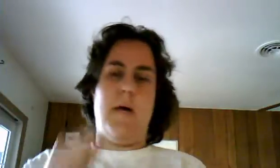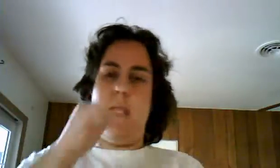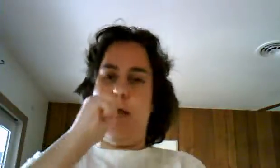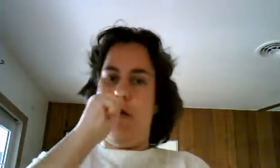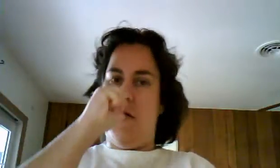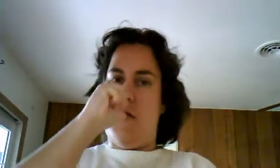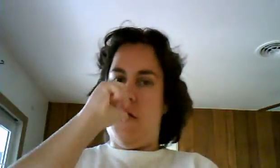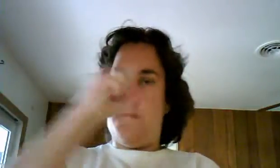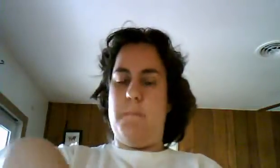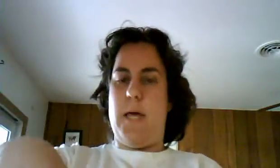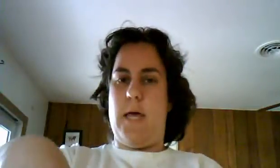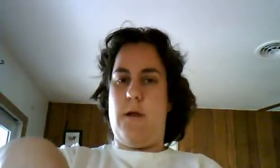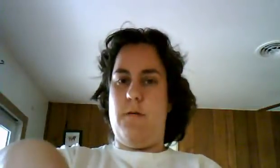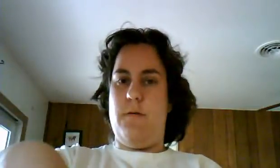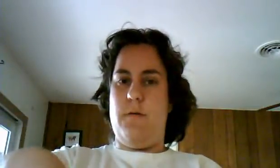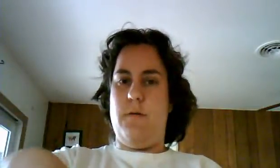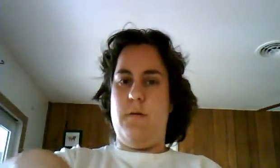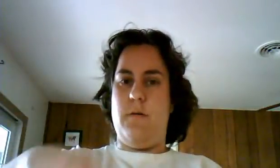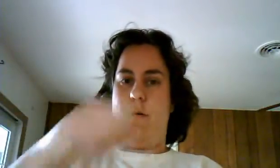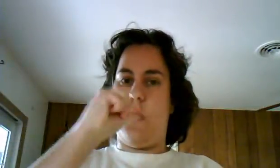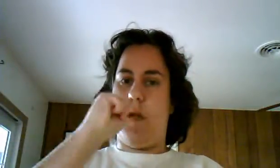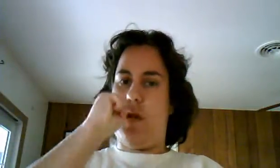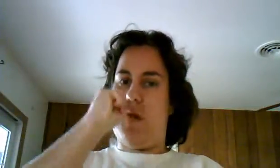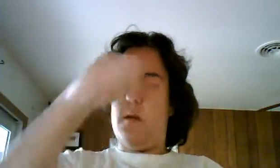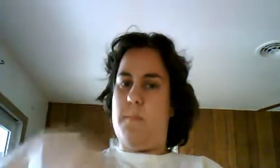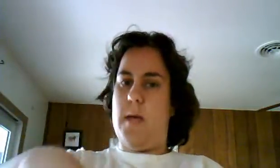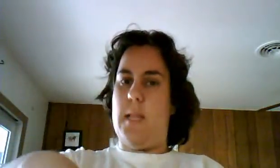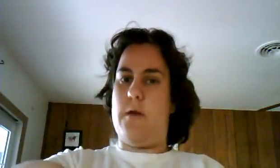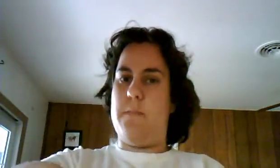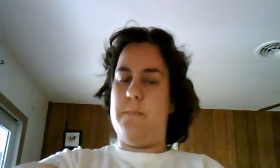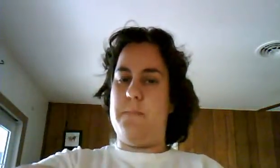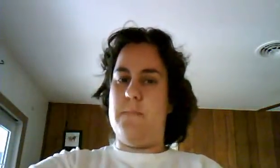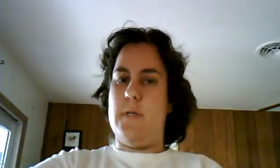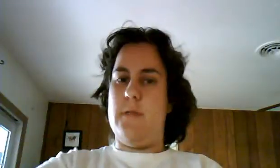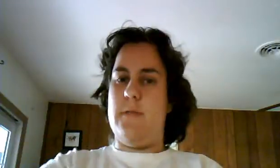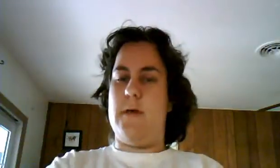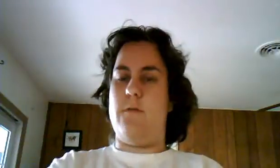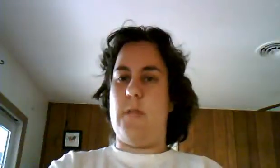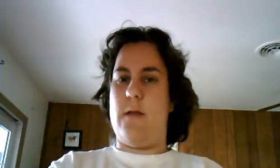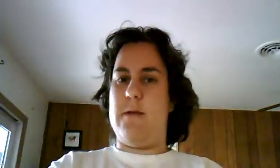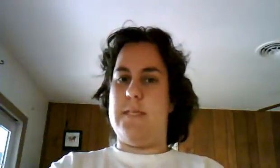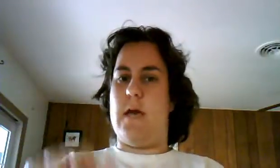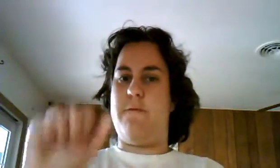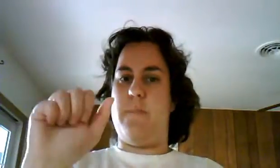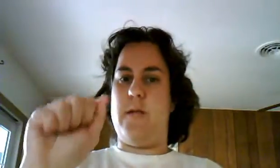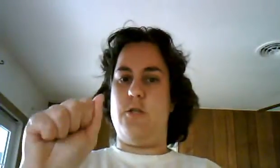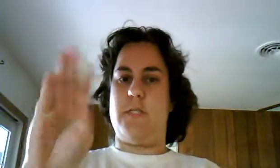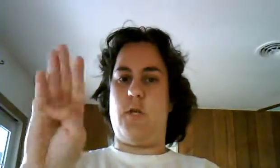letter. Mail letter. Mail letter. The other letter is in the alphabet. You're just going to go like